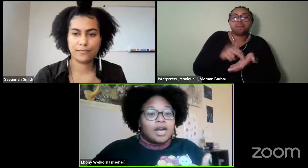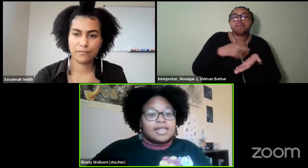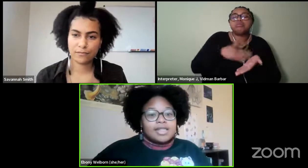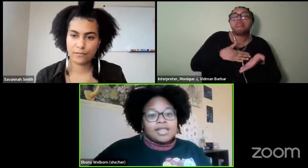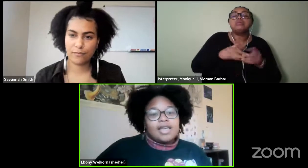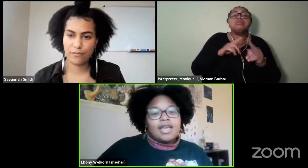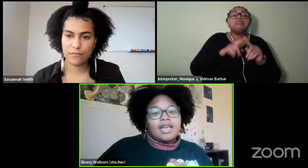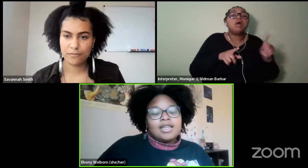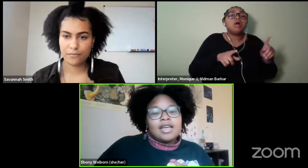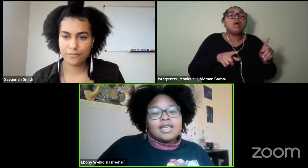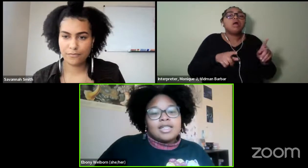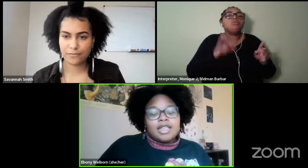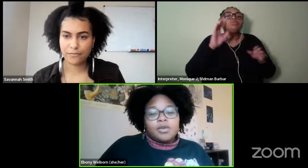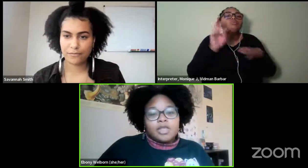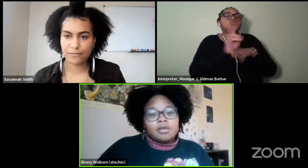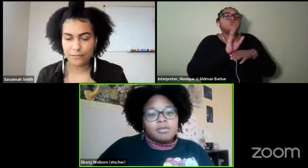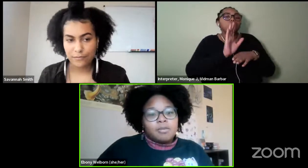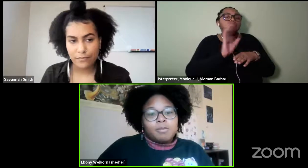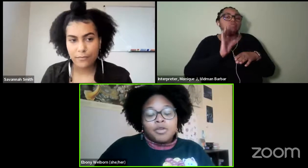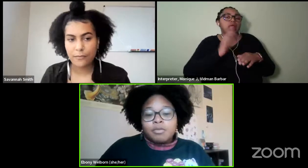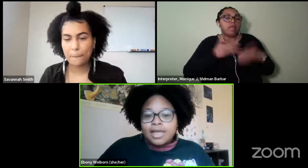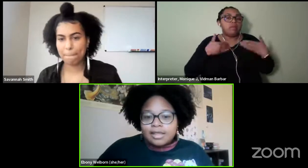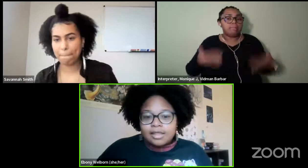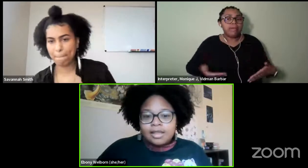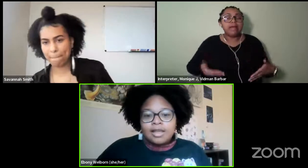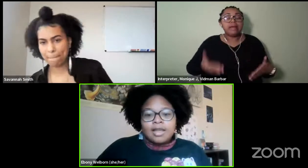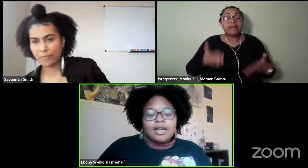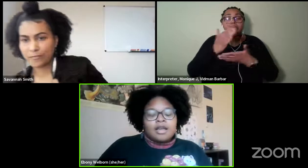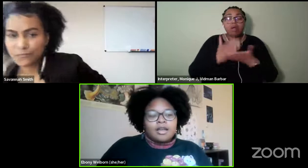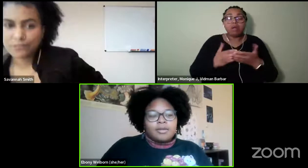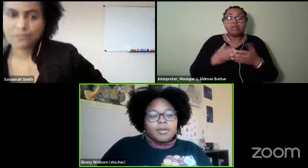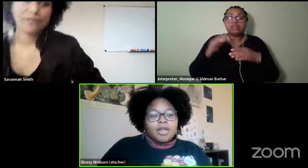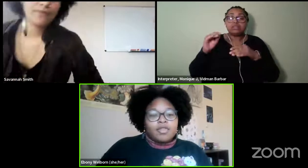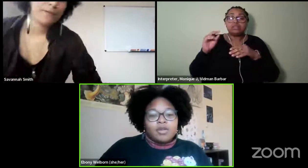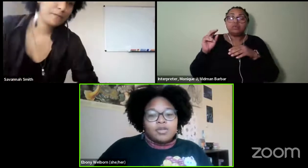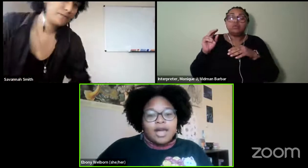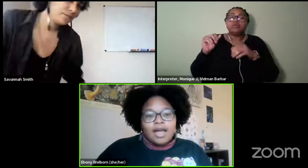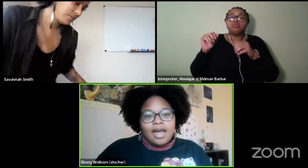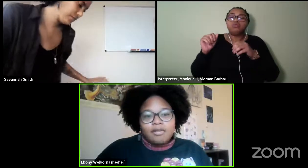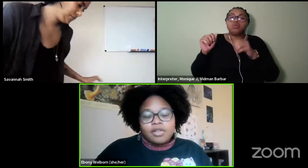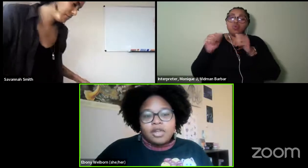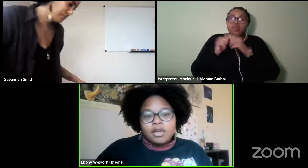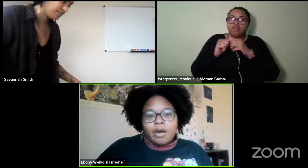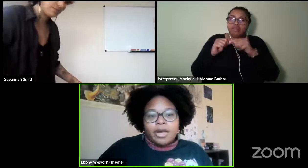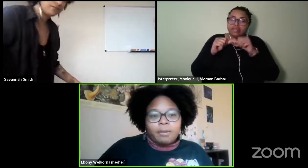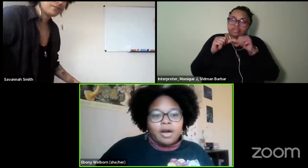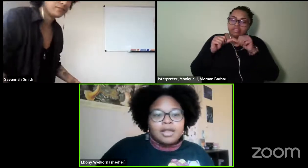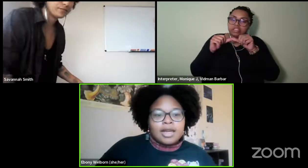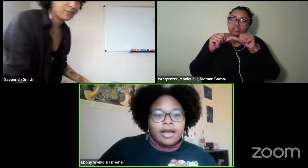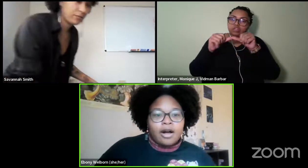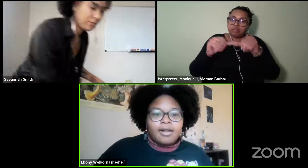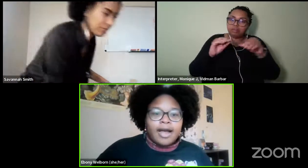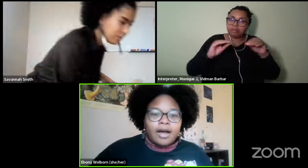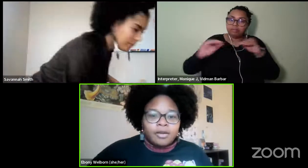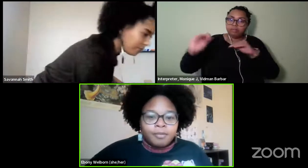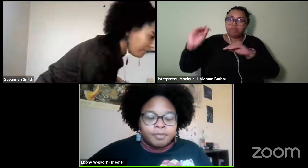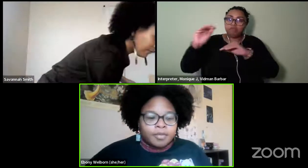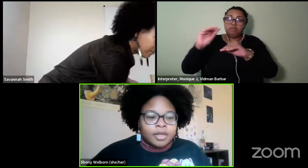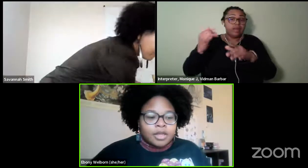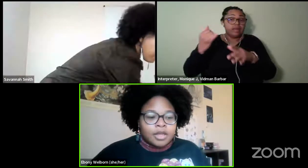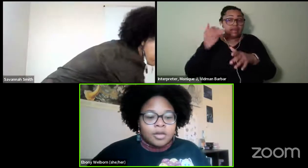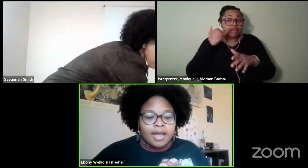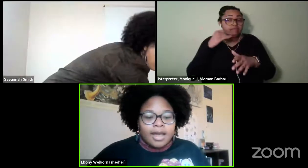body parts in a continuous movement. And if you do not have a certain body part that I call